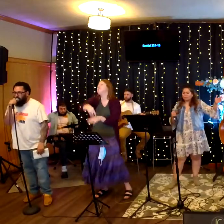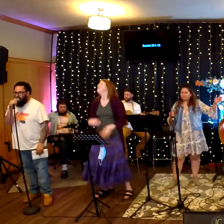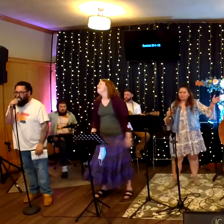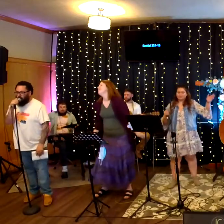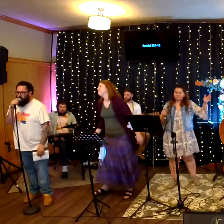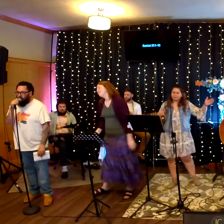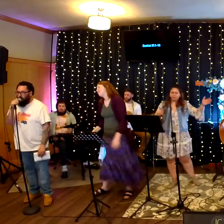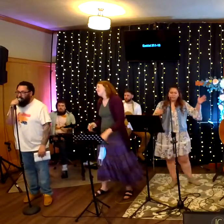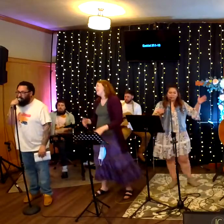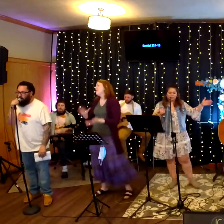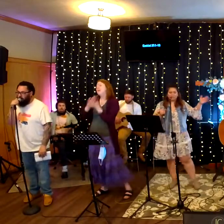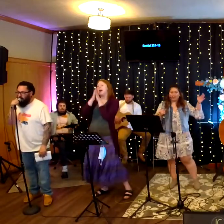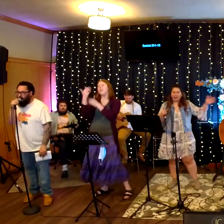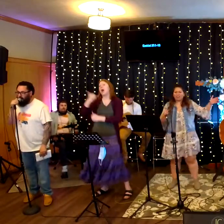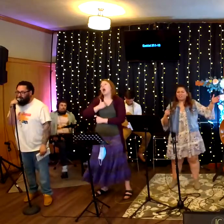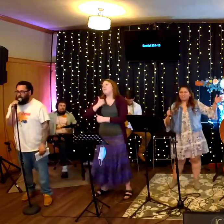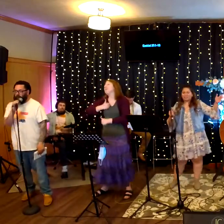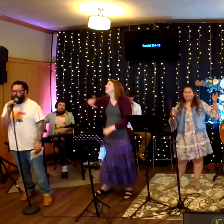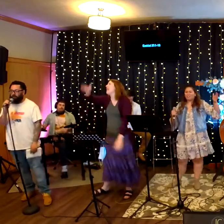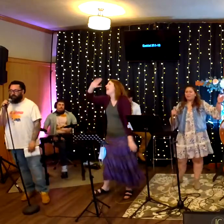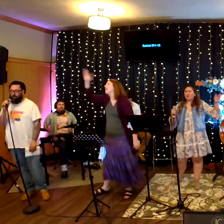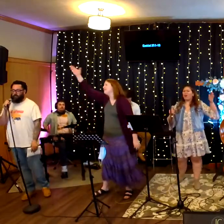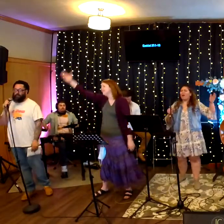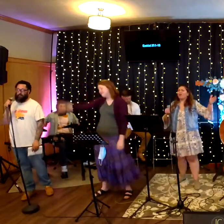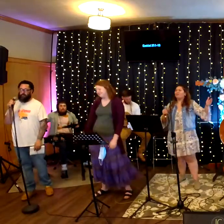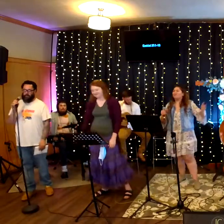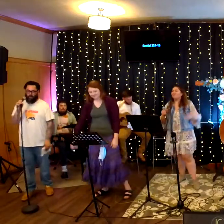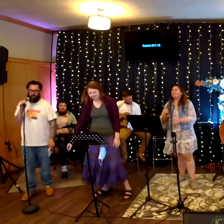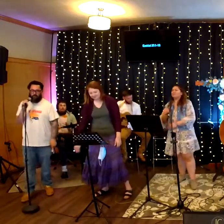to be an army of God.